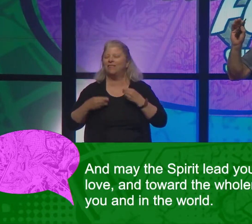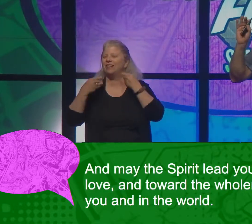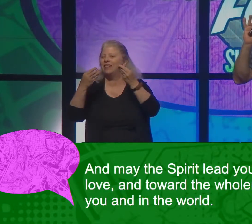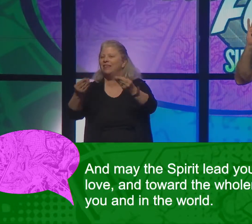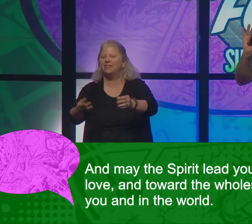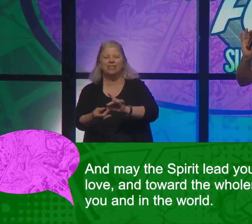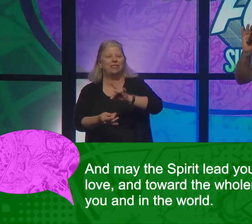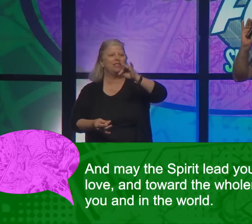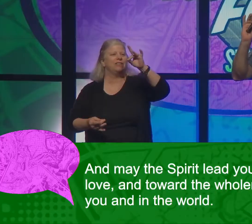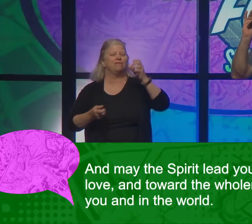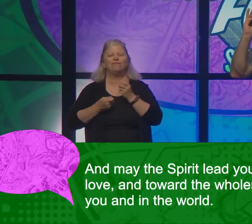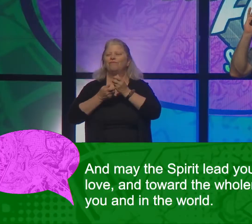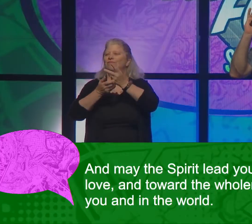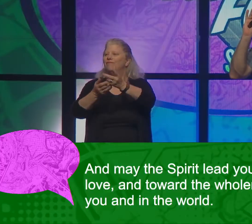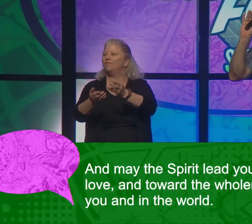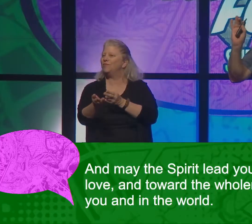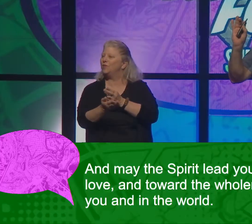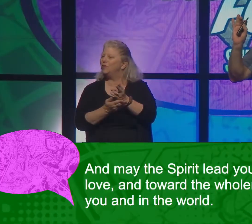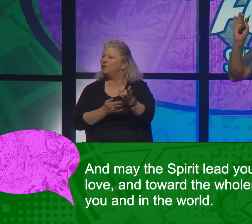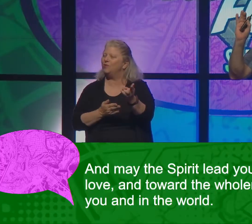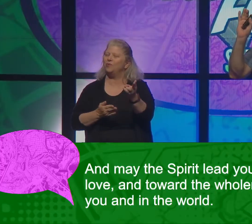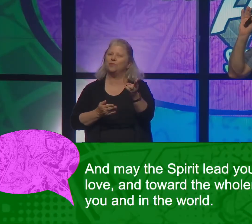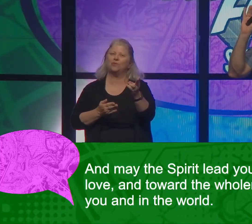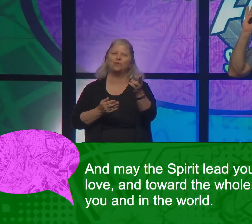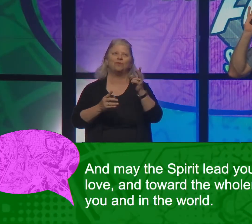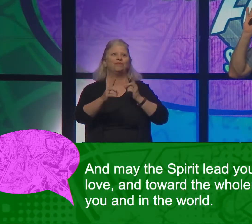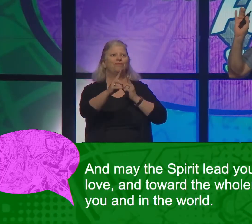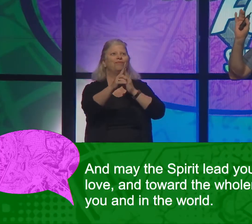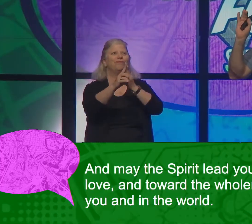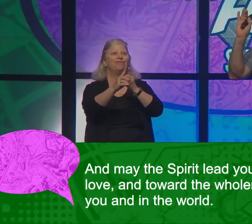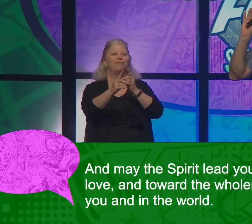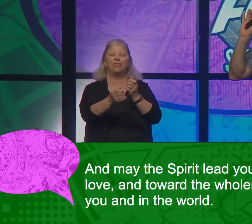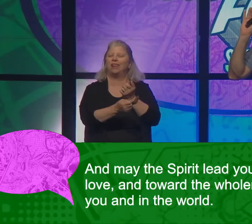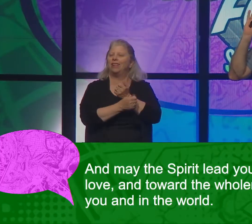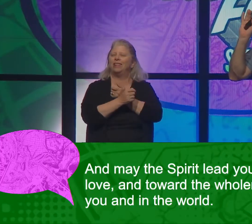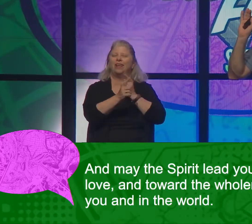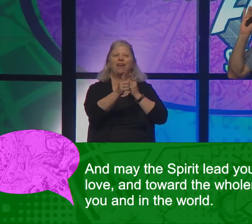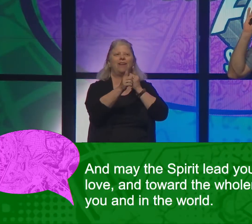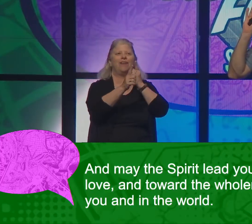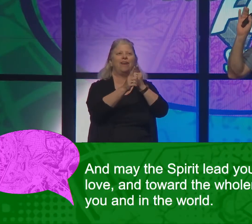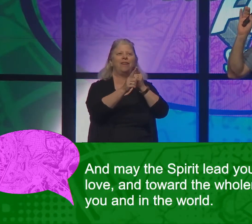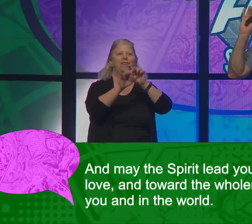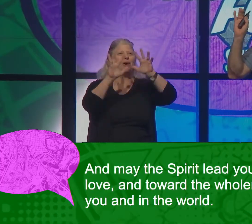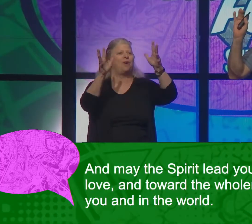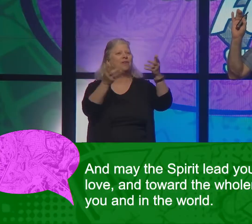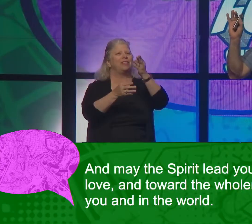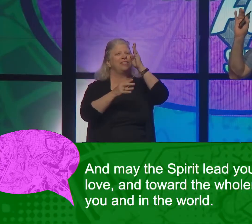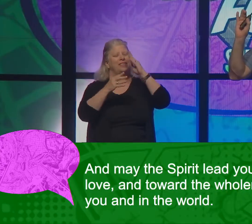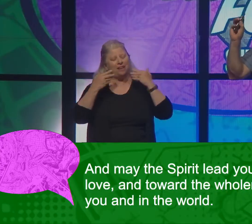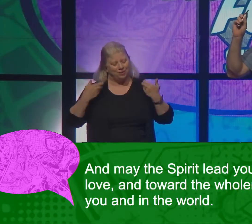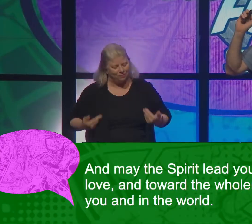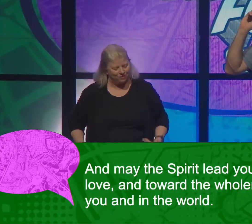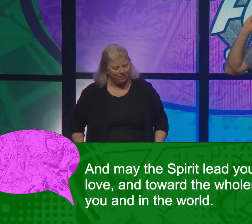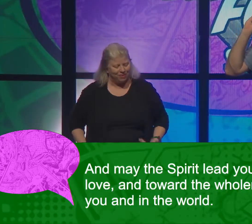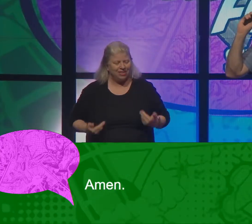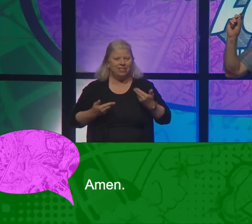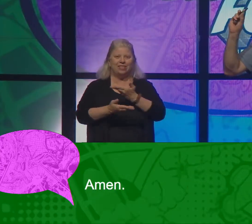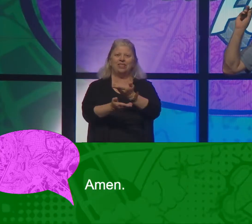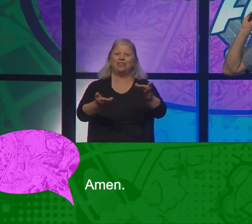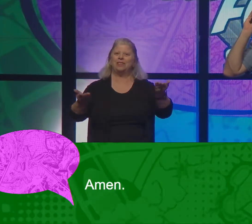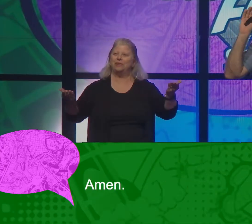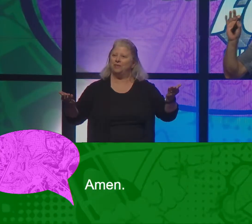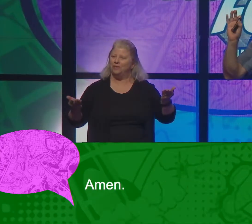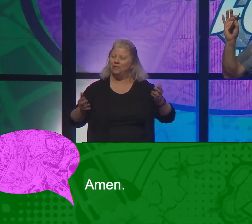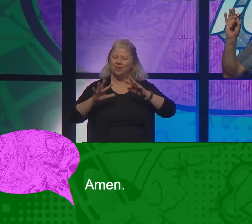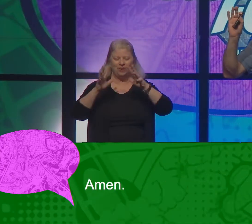you always toward truth, toward love, and toward the wholeness of God's presence in you and in this world.